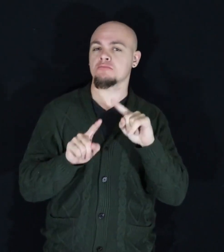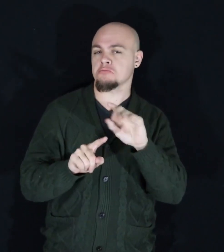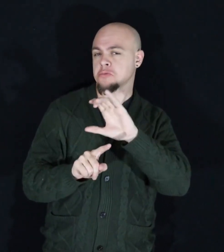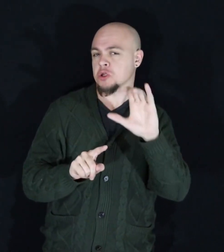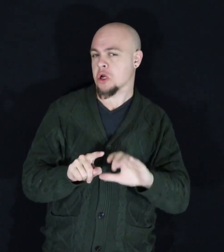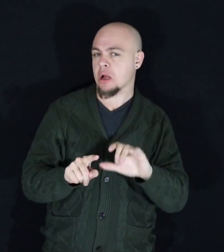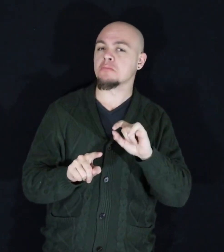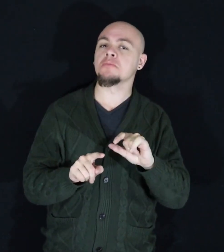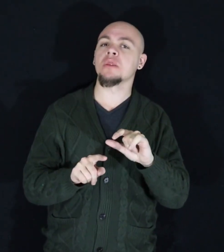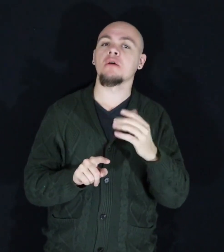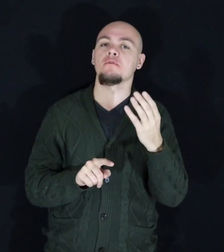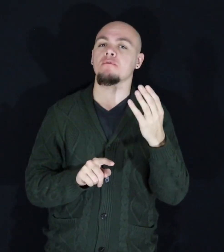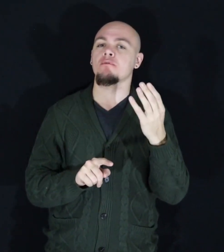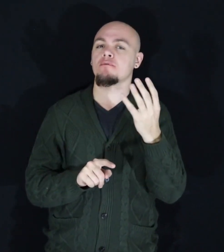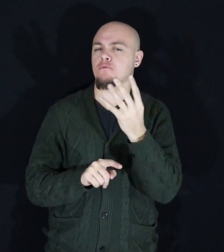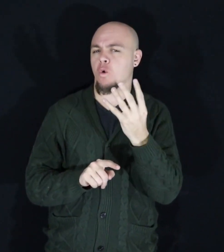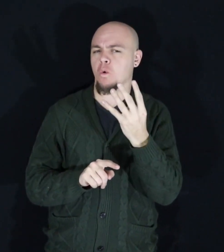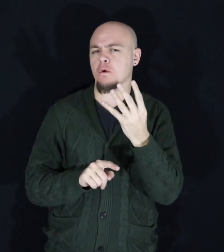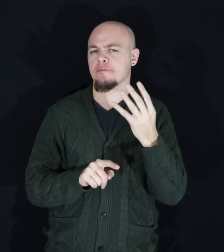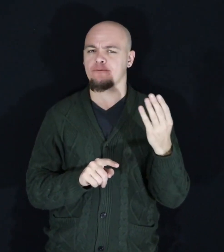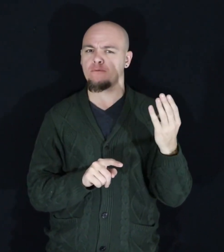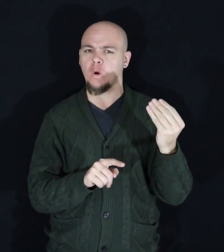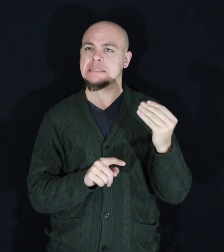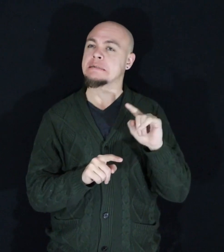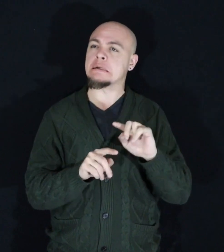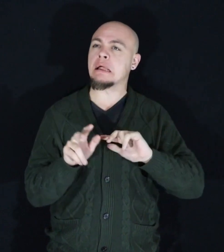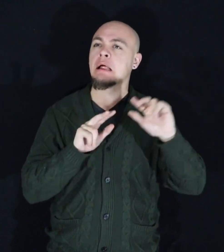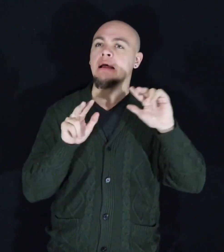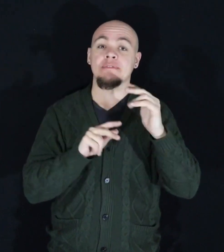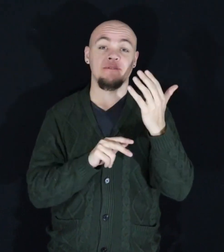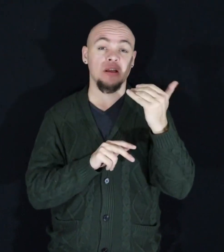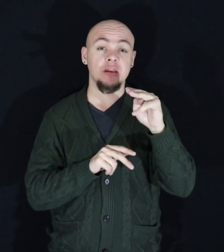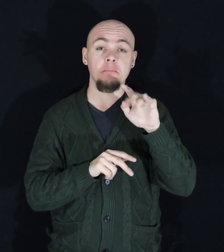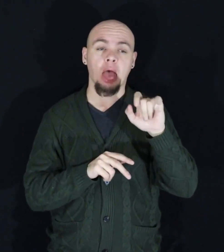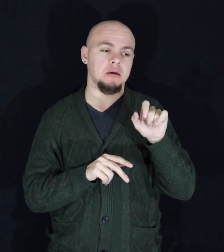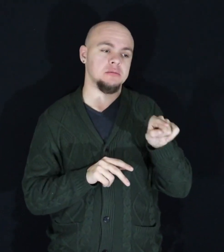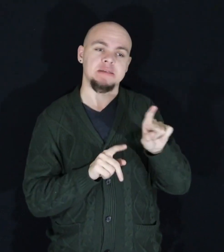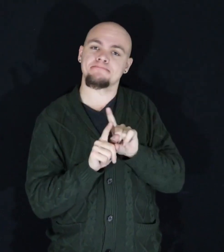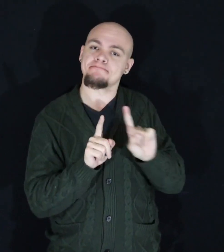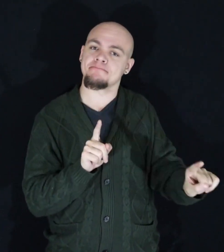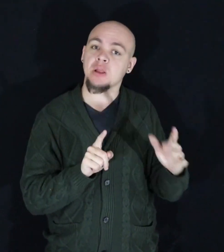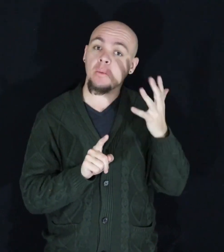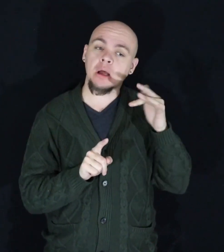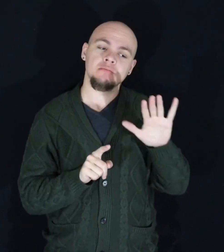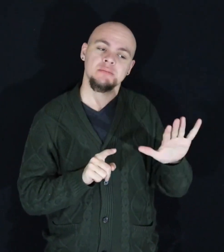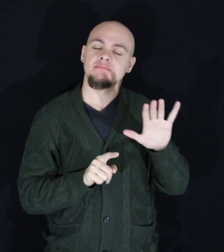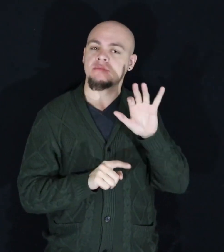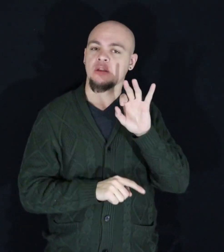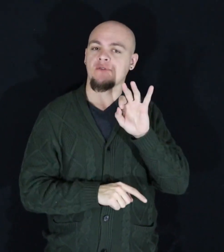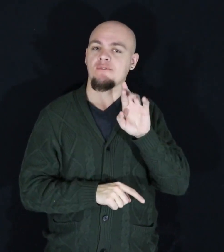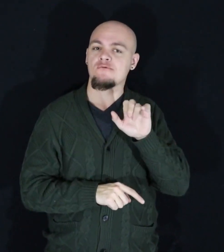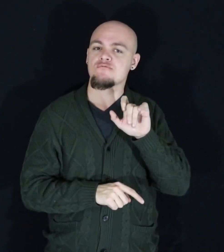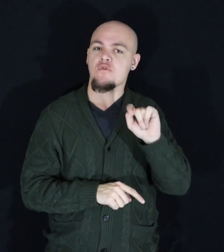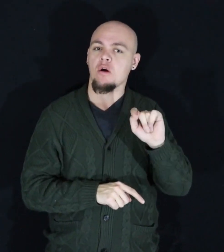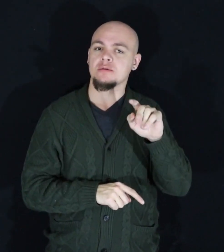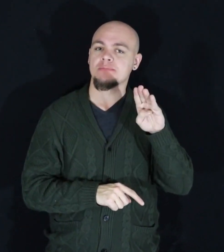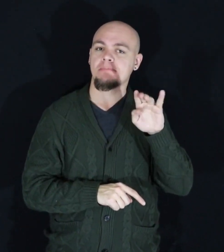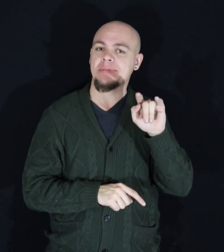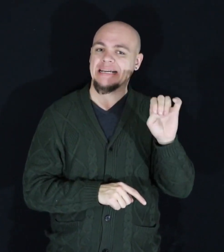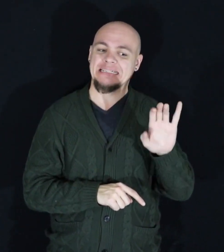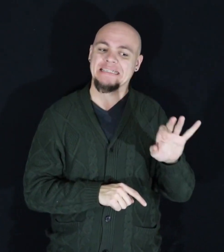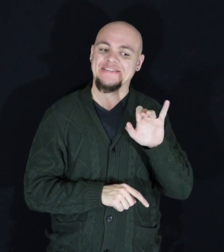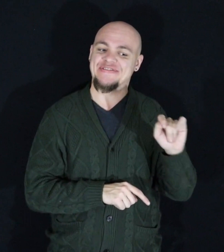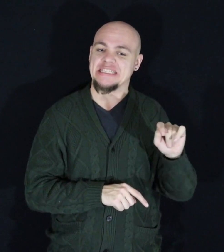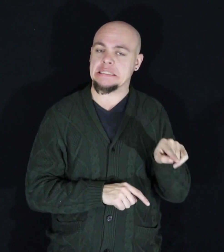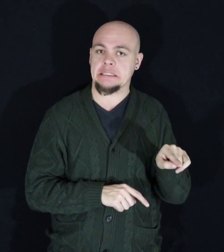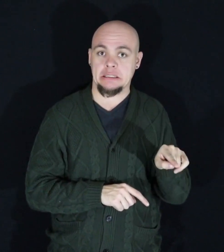the 414ers back there, and about 15 miles into the day, he had to turn around due to severe frostbite throughout his feet. For me, that was a